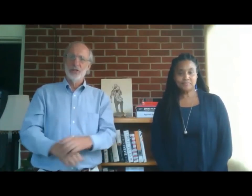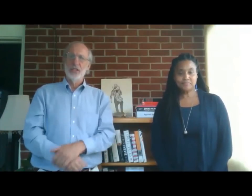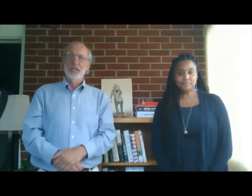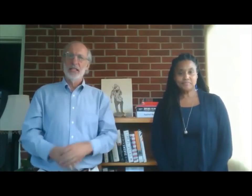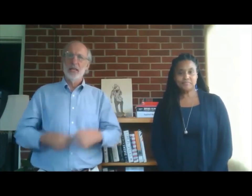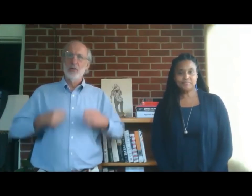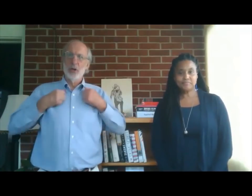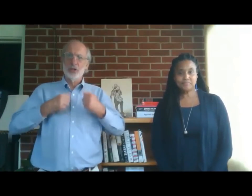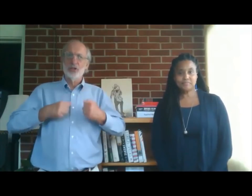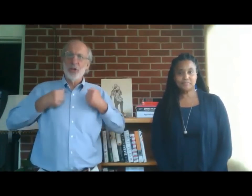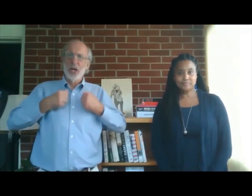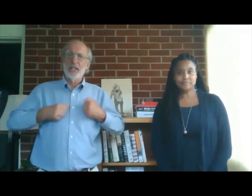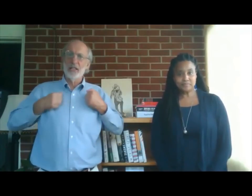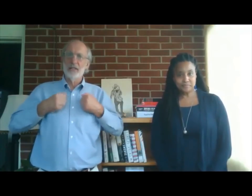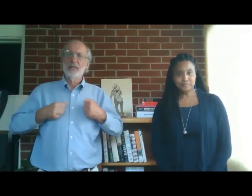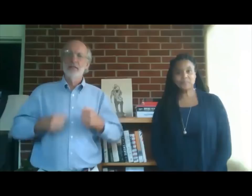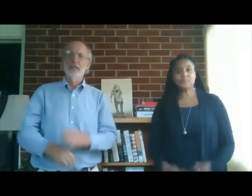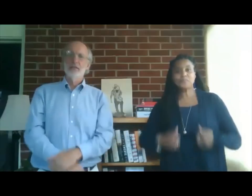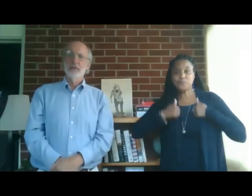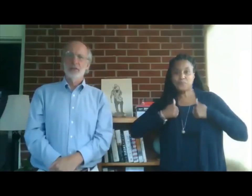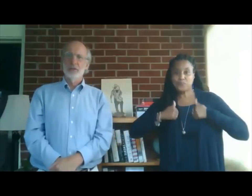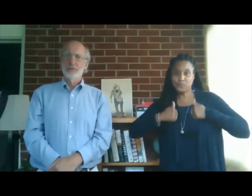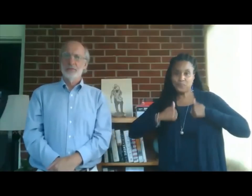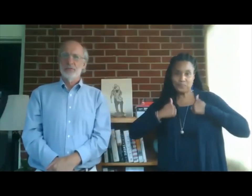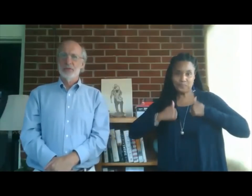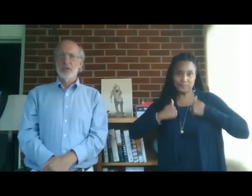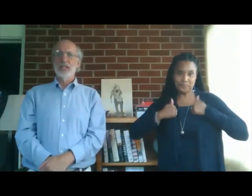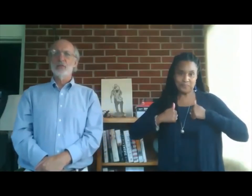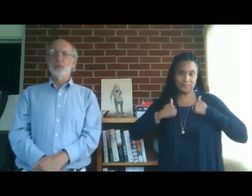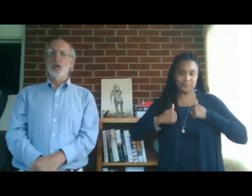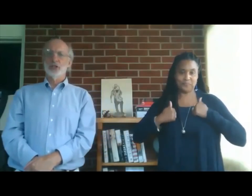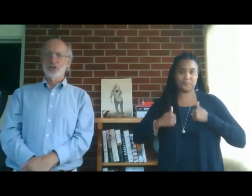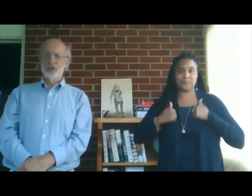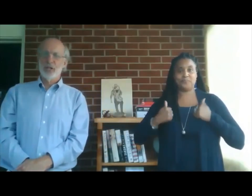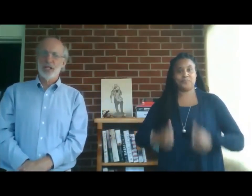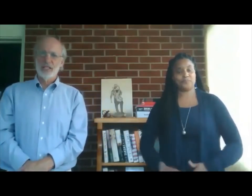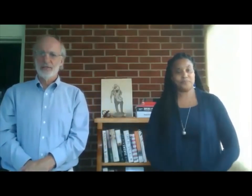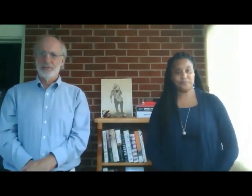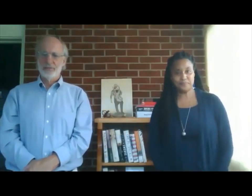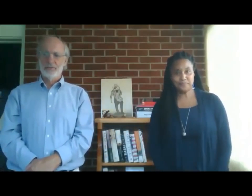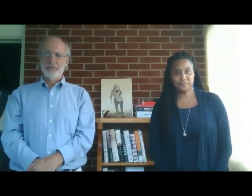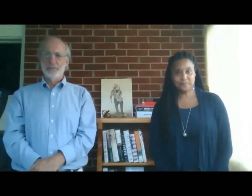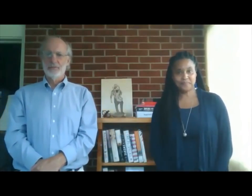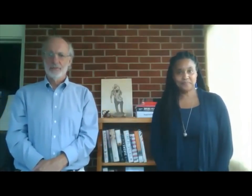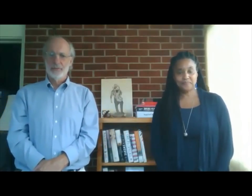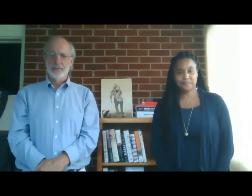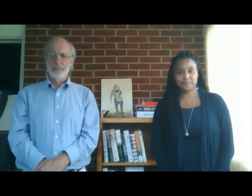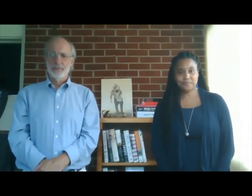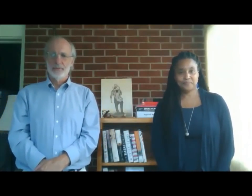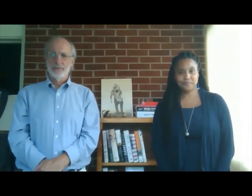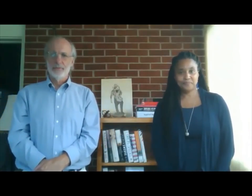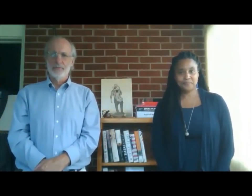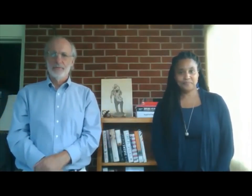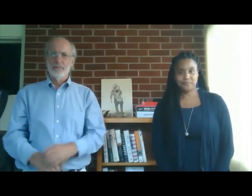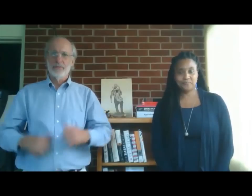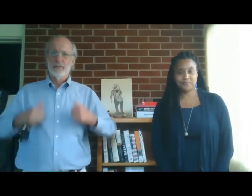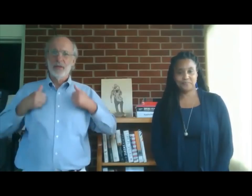Wash. Now wash the body. Go ahead and wash the body.